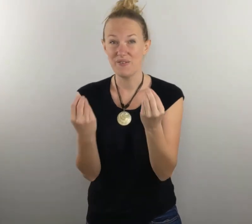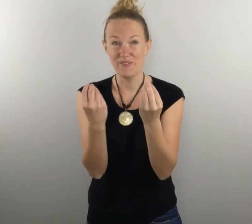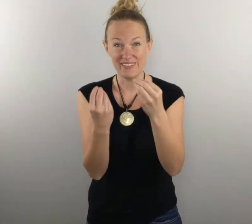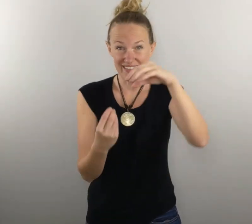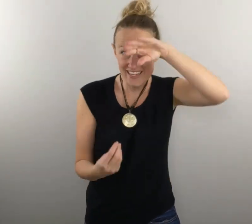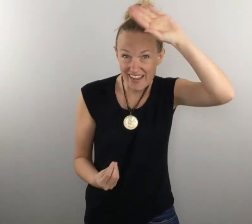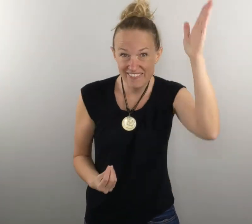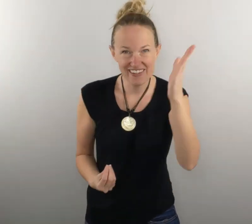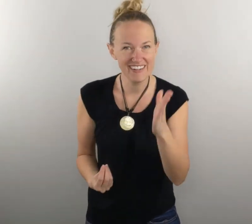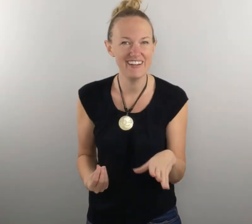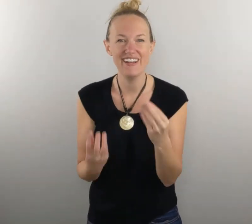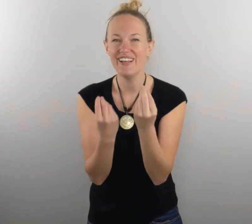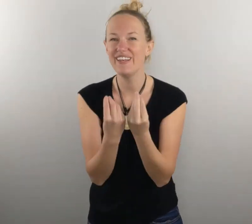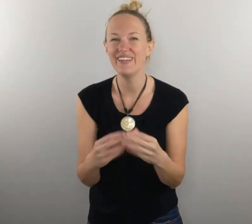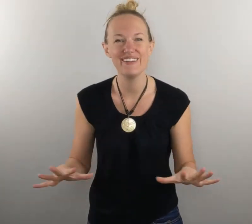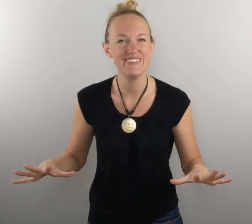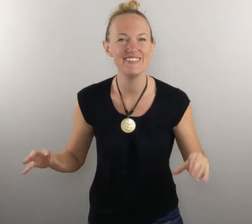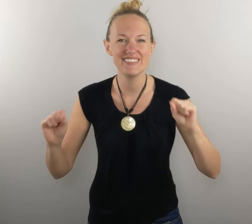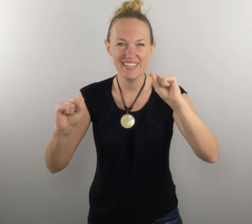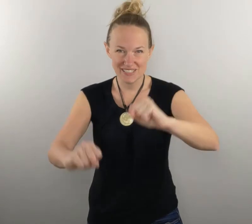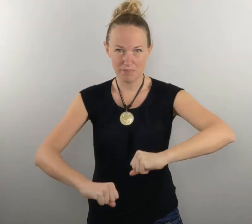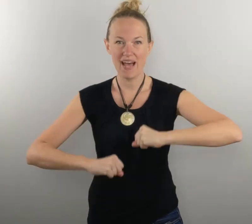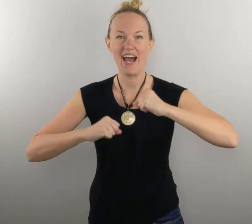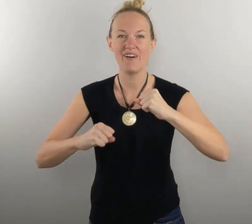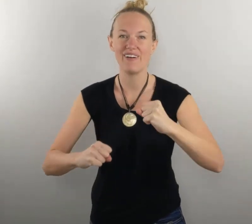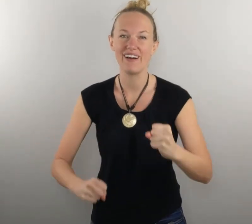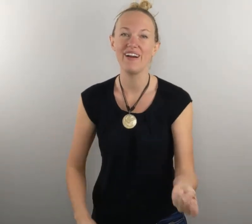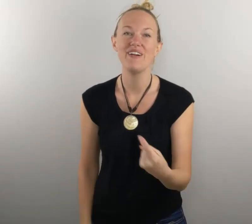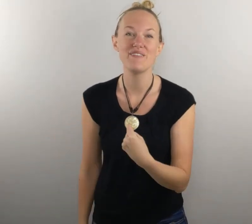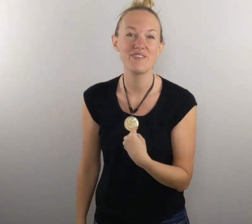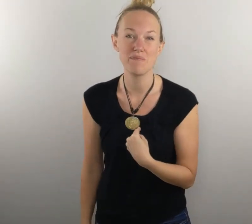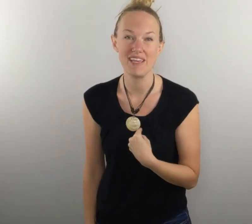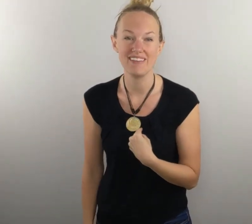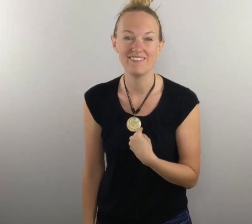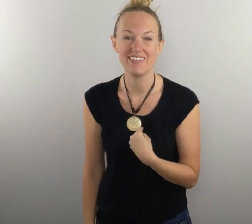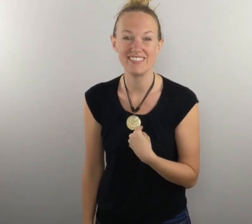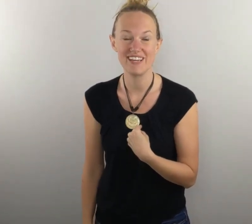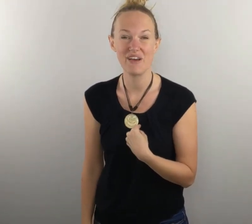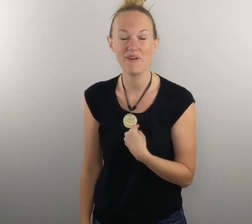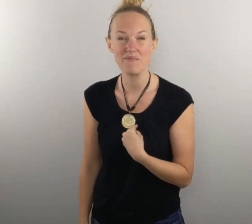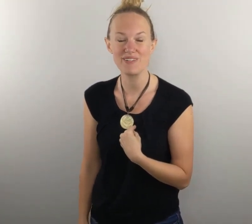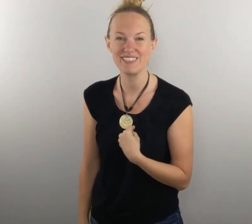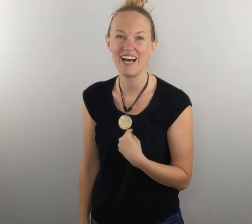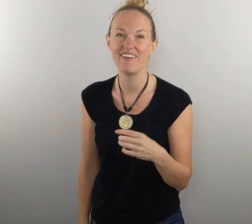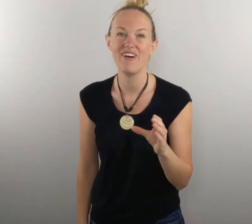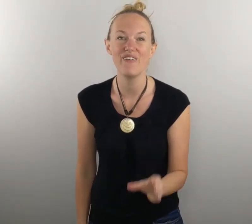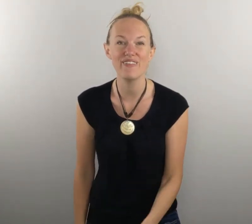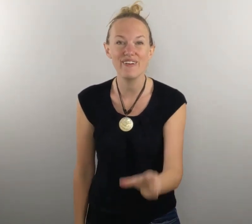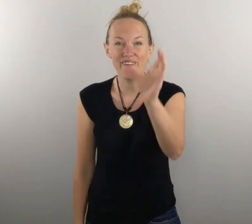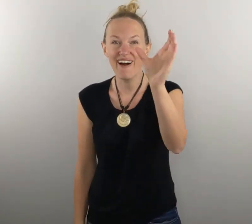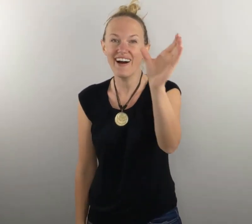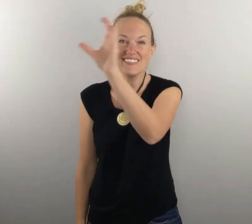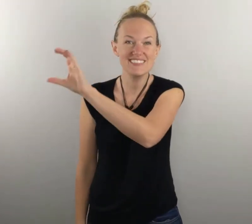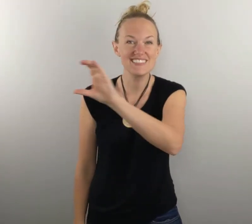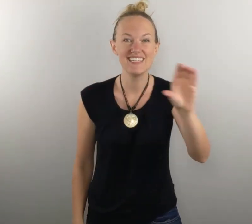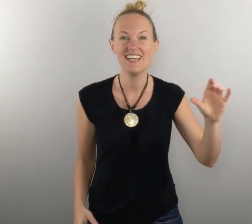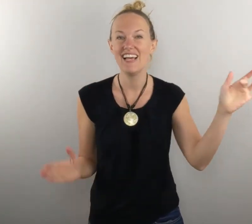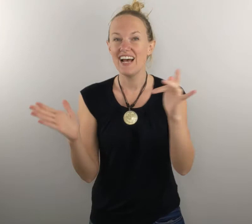will never lose its power for me. Let's try that one more time. Oh, the cross